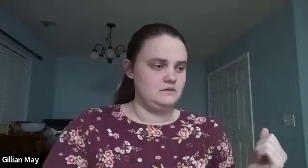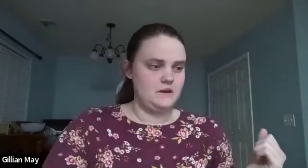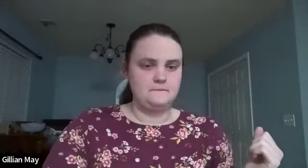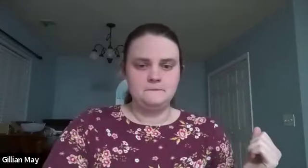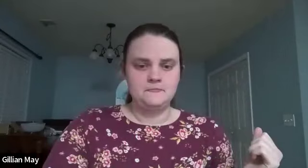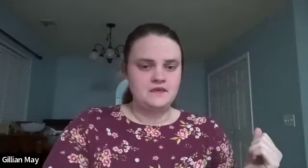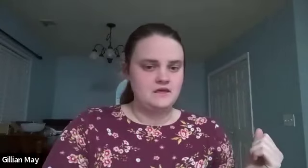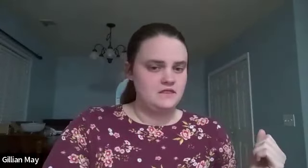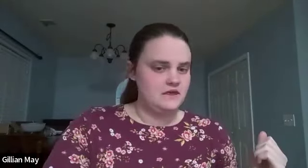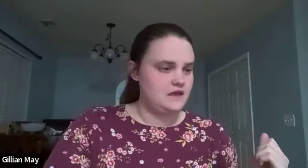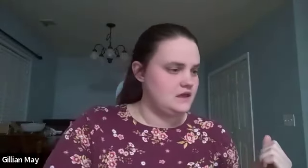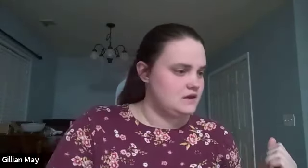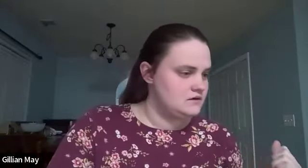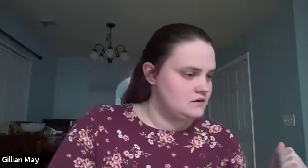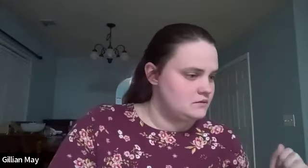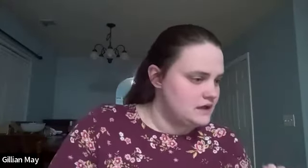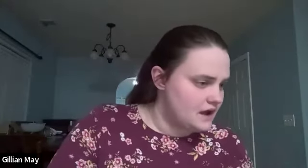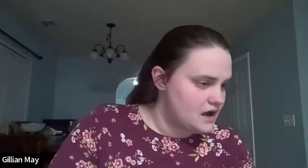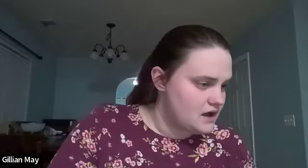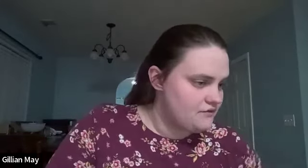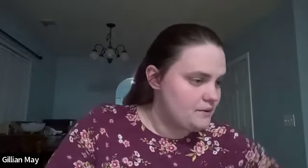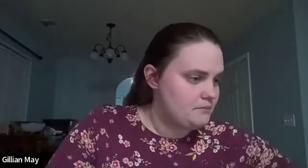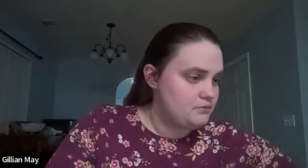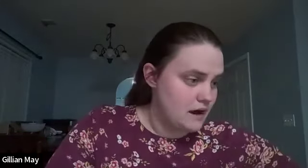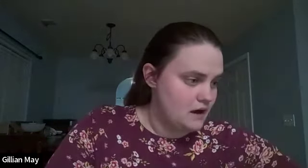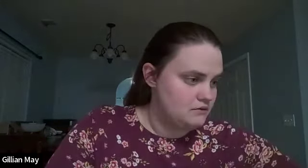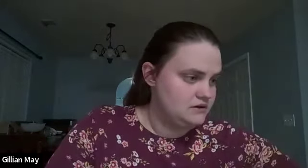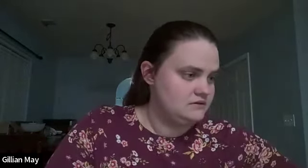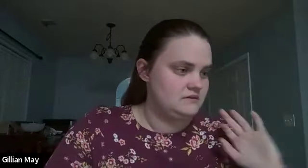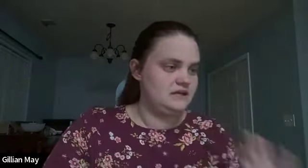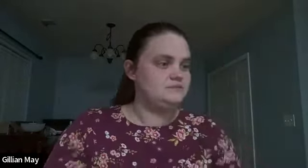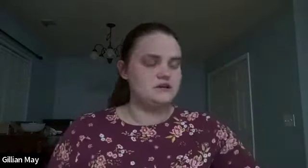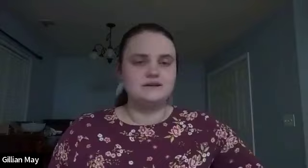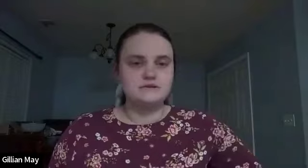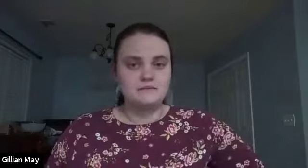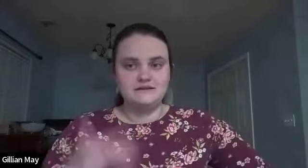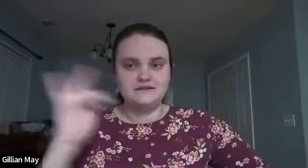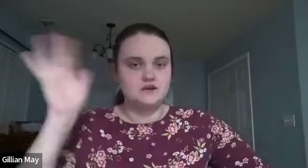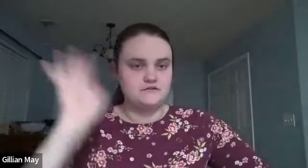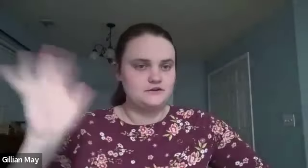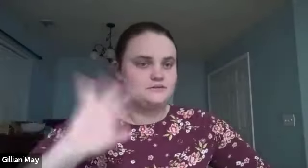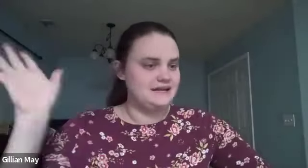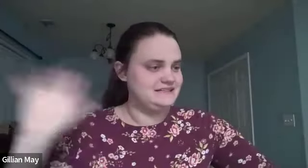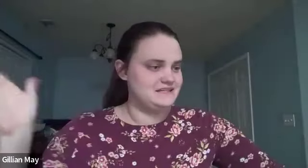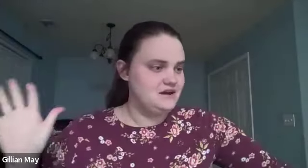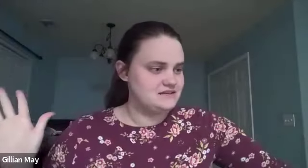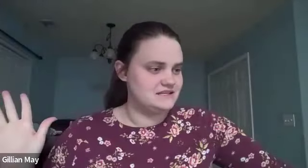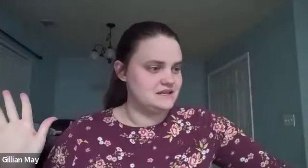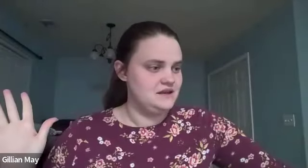Okay. Then we have proud. I keep trying to go down my list to go further, but I need to not, because then